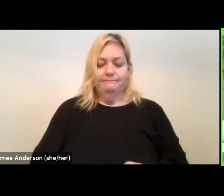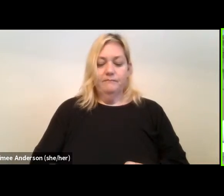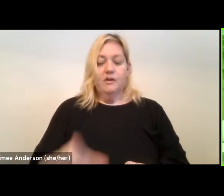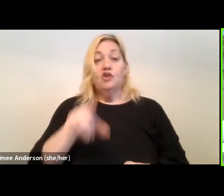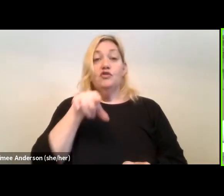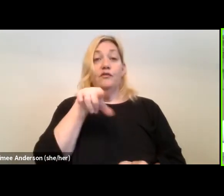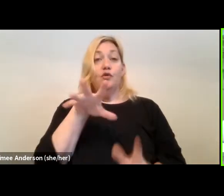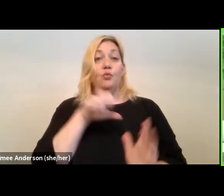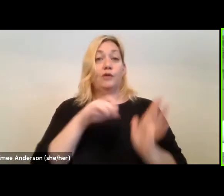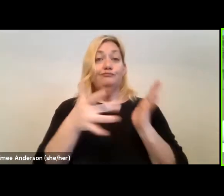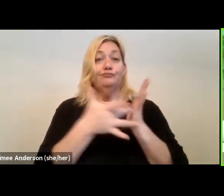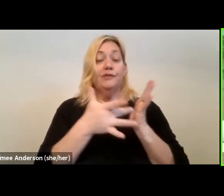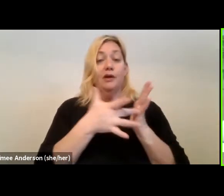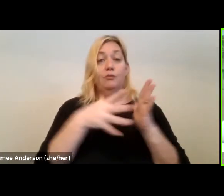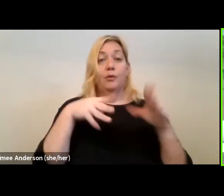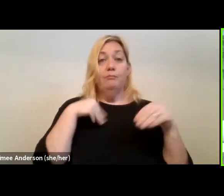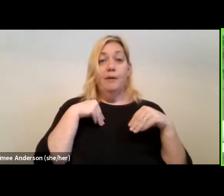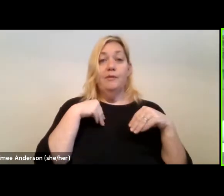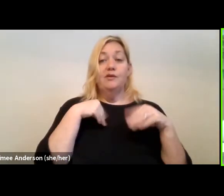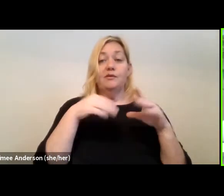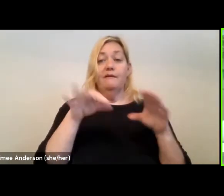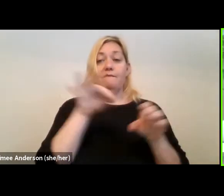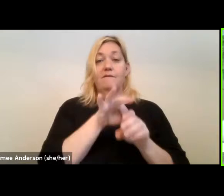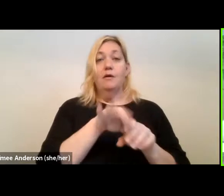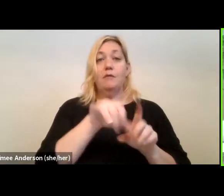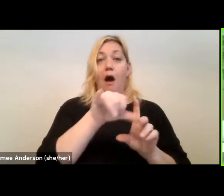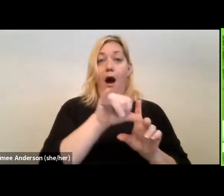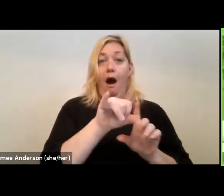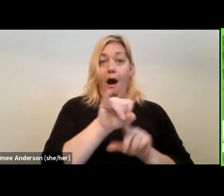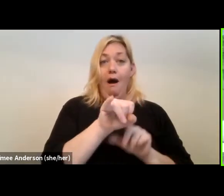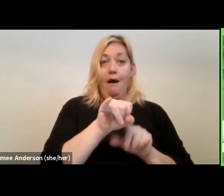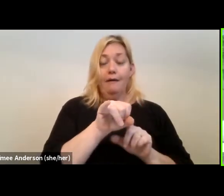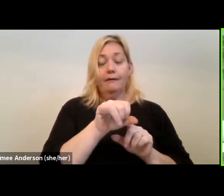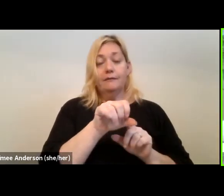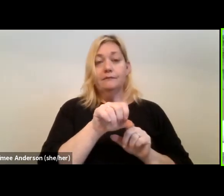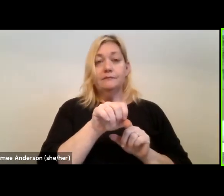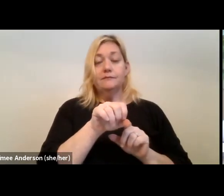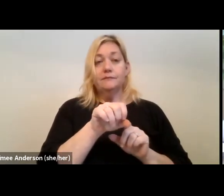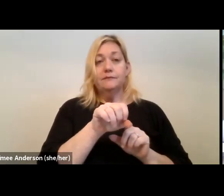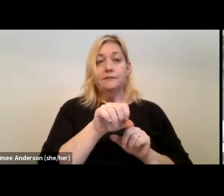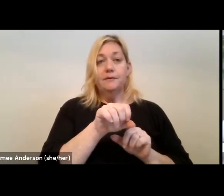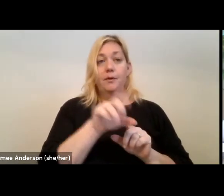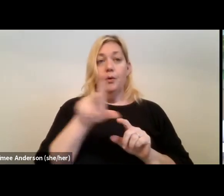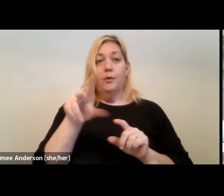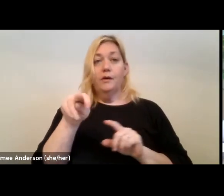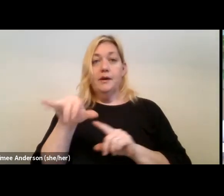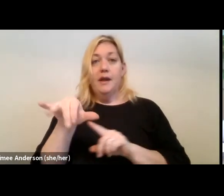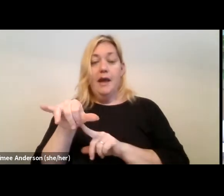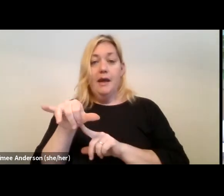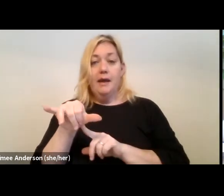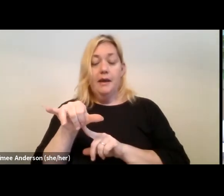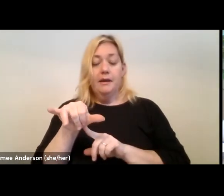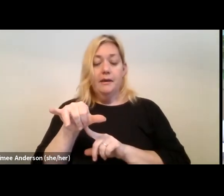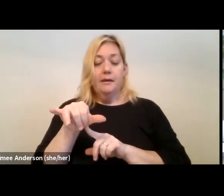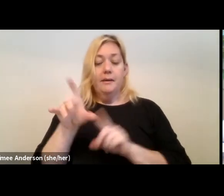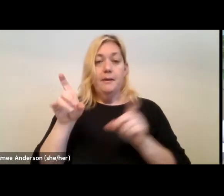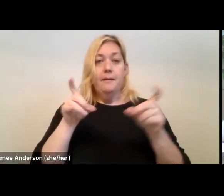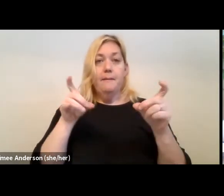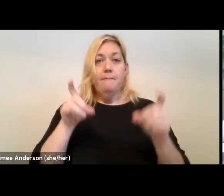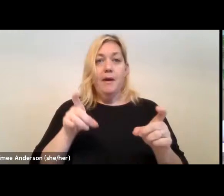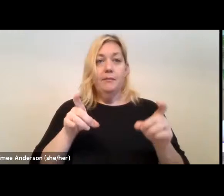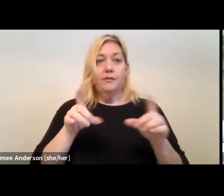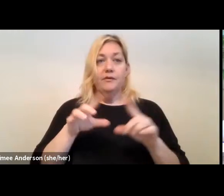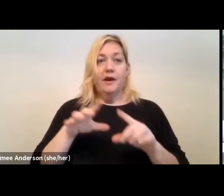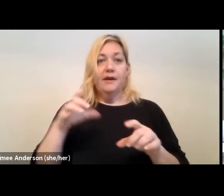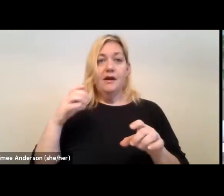you are opposed, you can go ahead and vote nay. So just give us a second for the poll. Madam Presiding Officer, discussion. Do